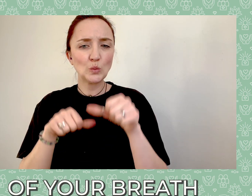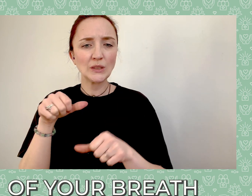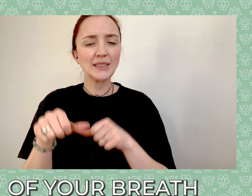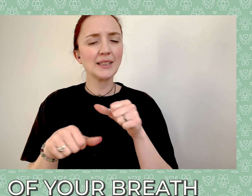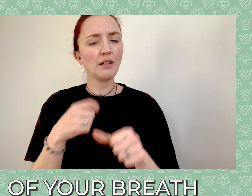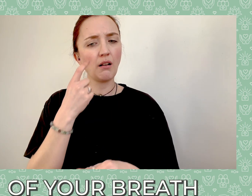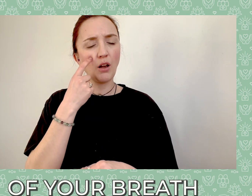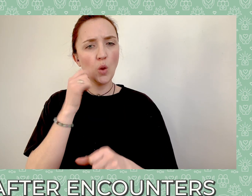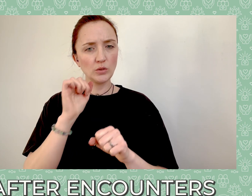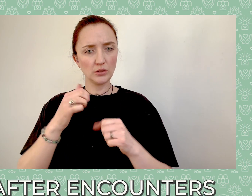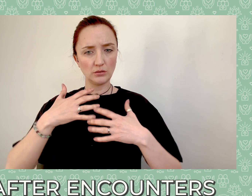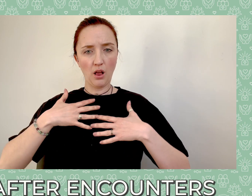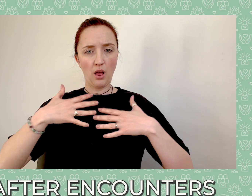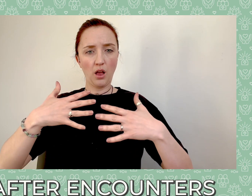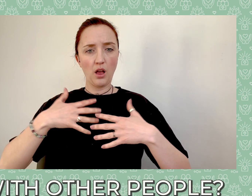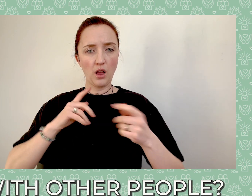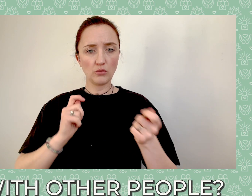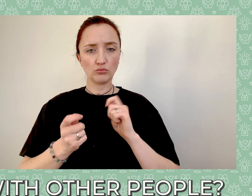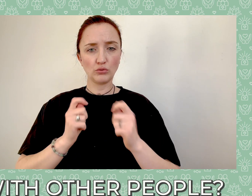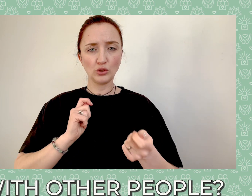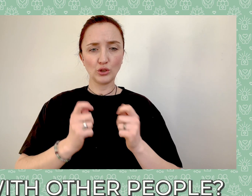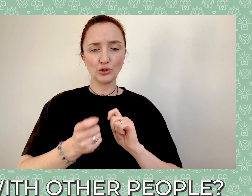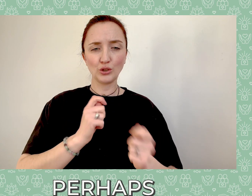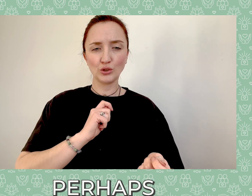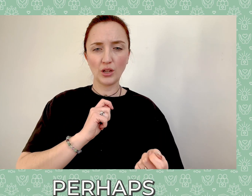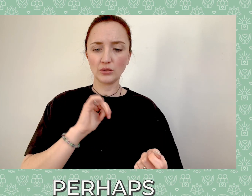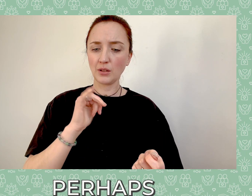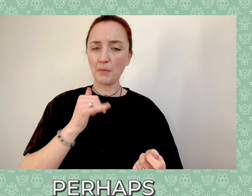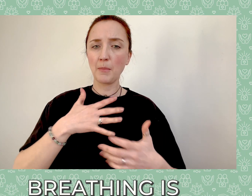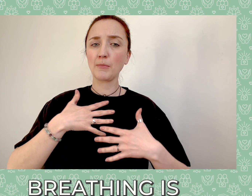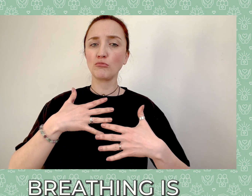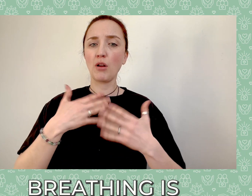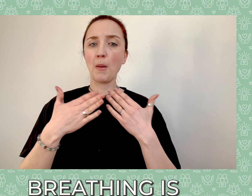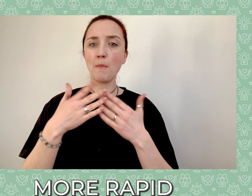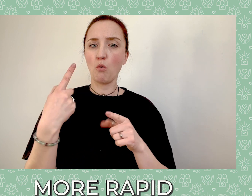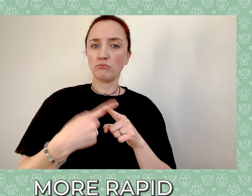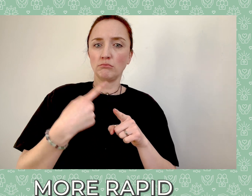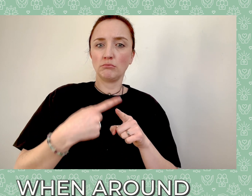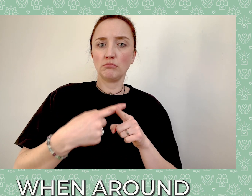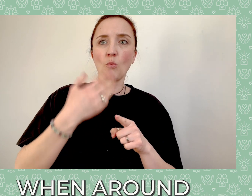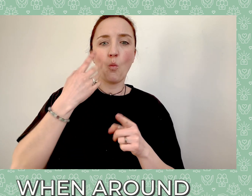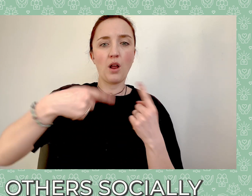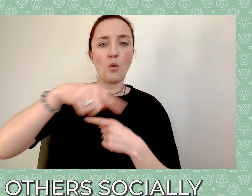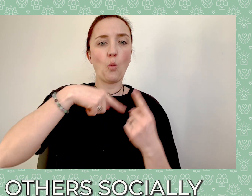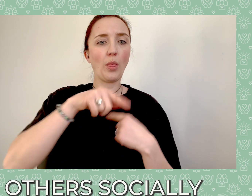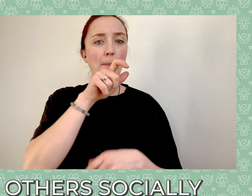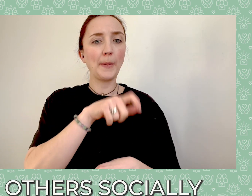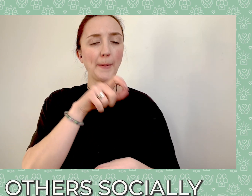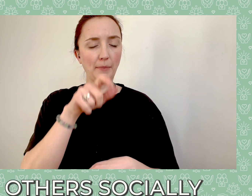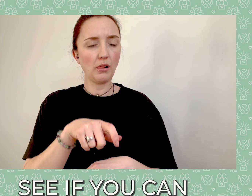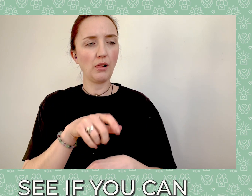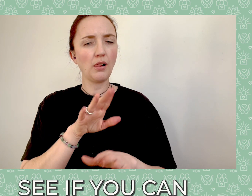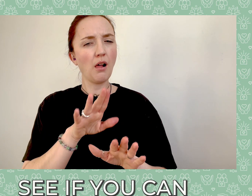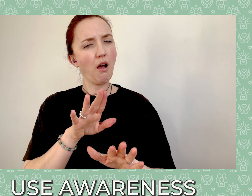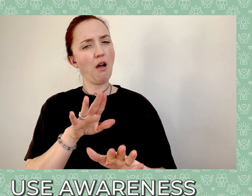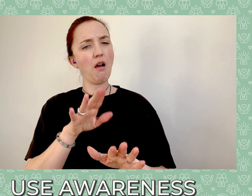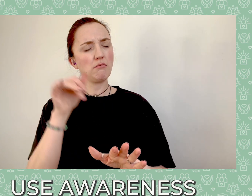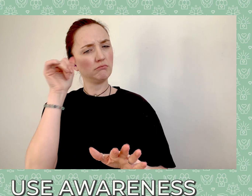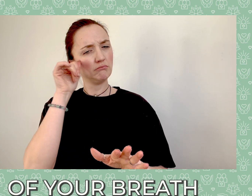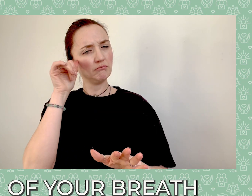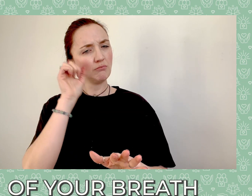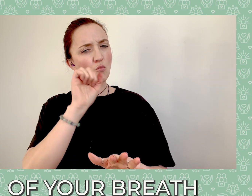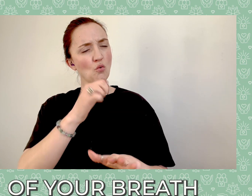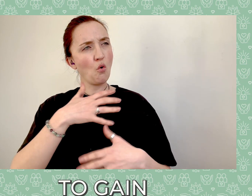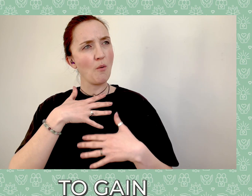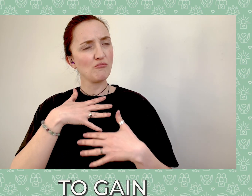pace of your breath after encounters with other people? Perhaps breathing is more rapid when around others socially. See if you can use